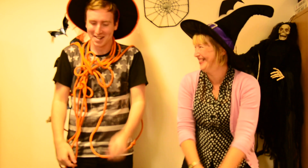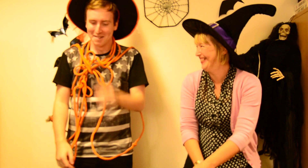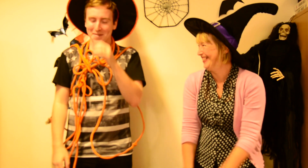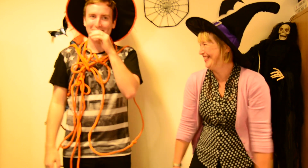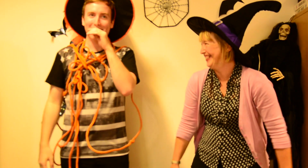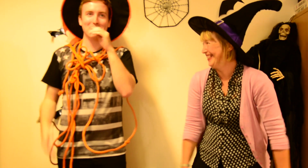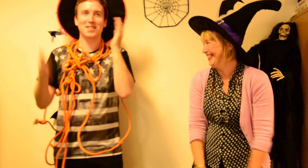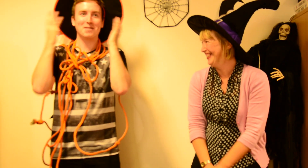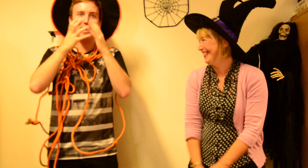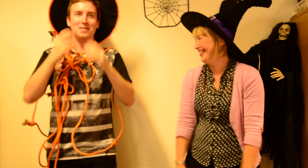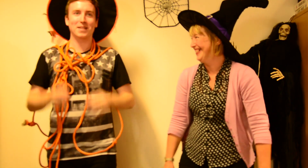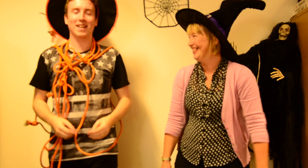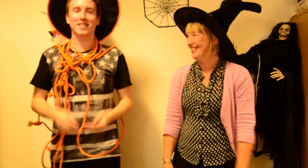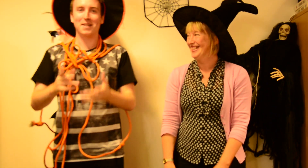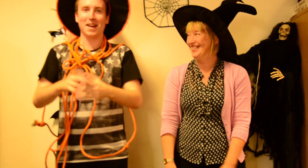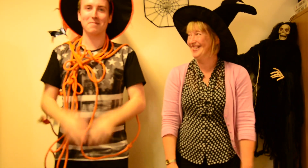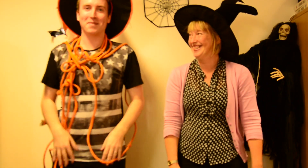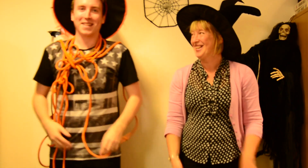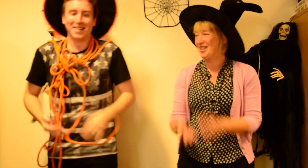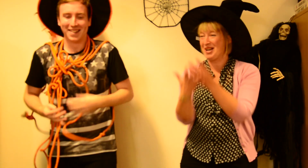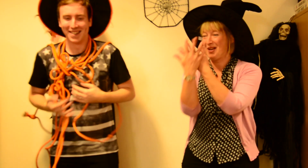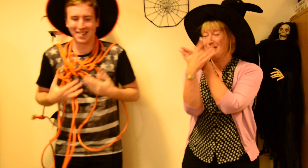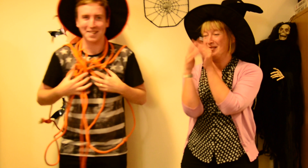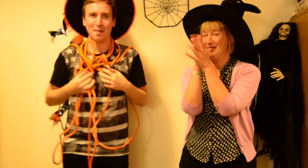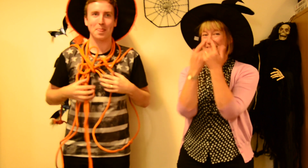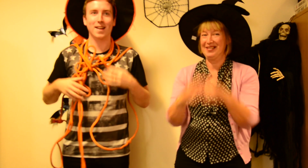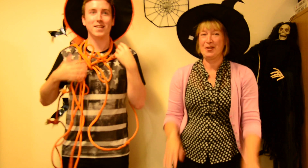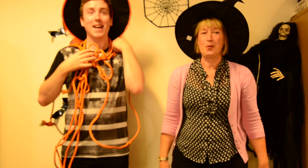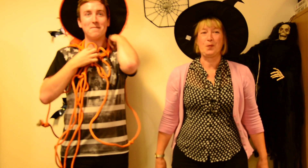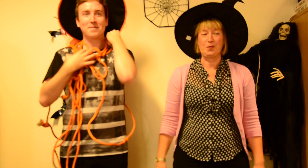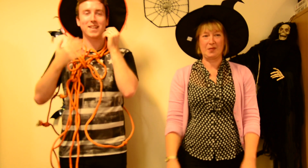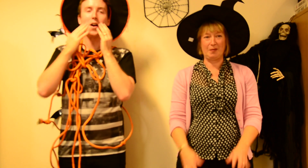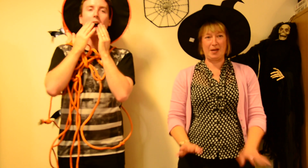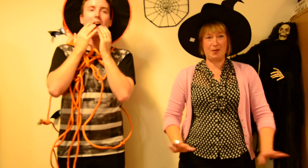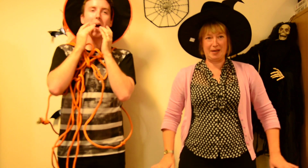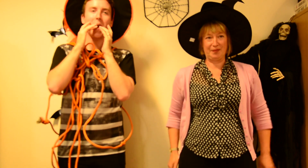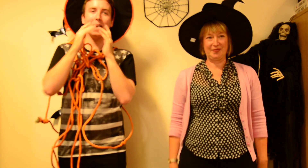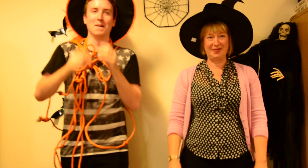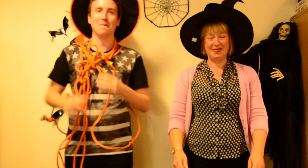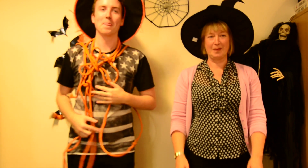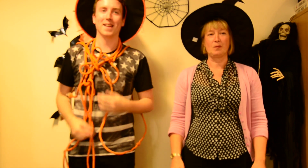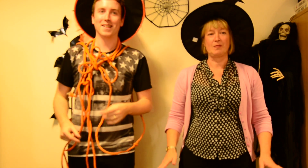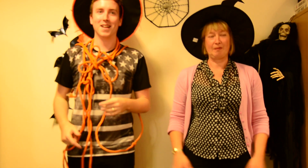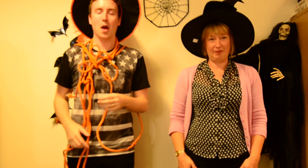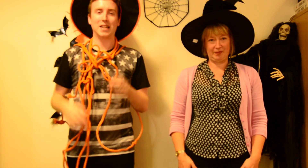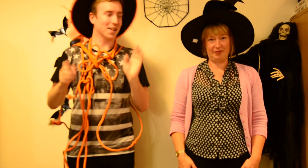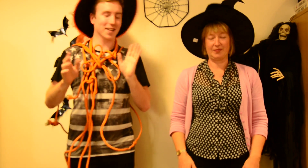with Makaton. I don't know. That was so sensible then, I was like, yeah. Smile, maybe you've got to smile. Yeah. You've got to look happy. Right, okay. I'm gonna go.